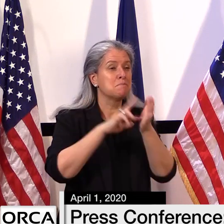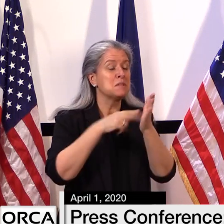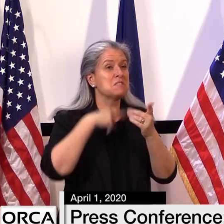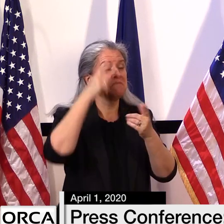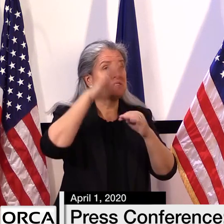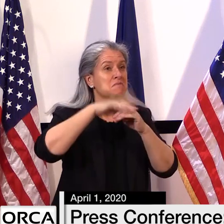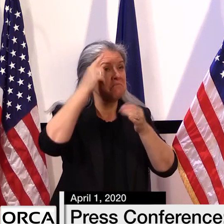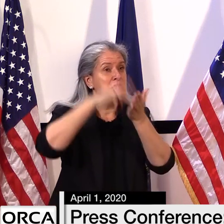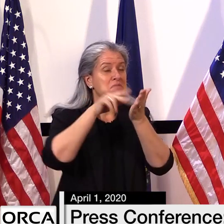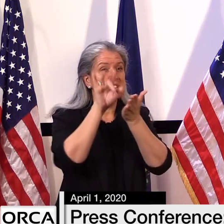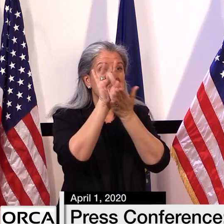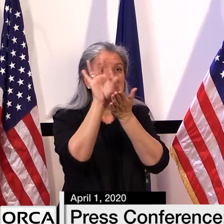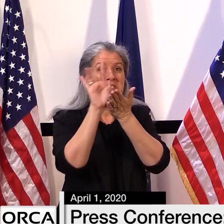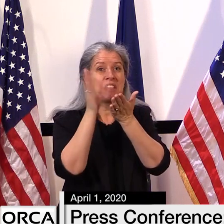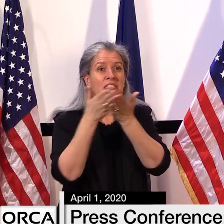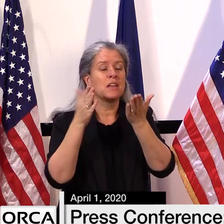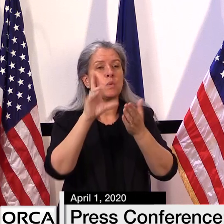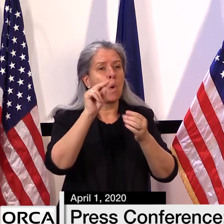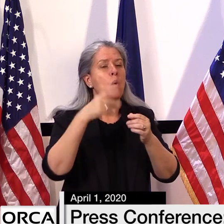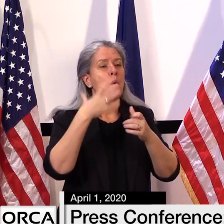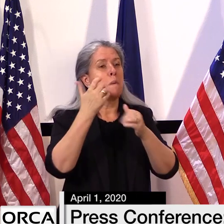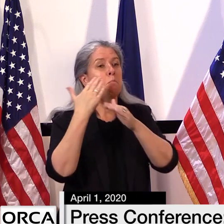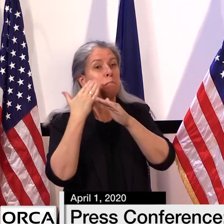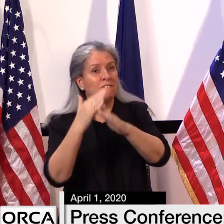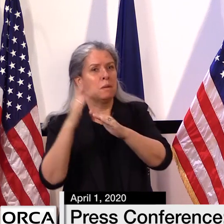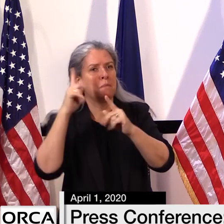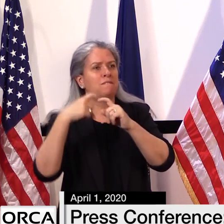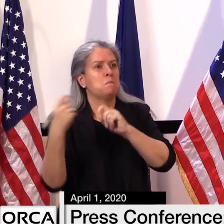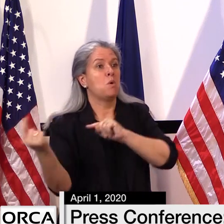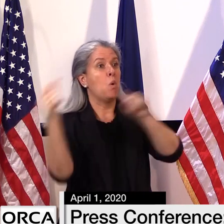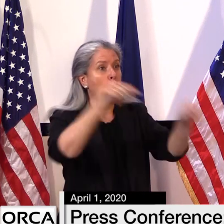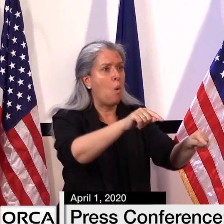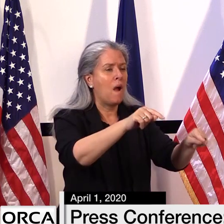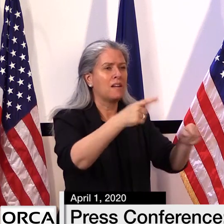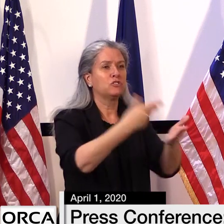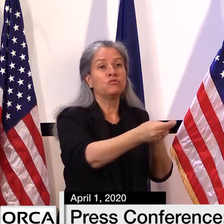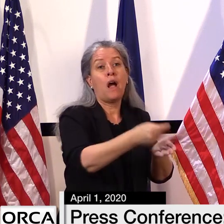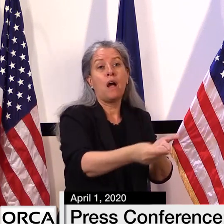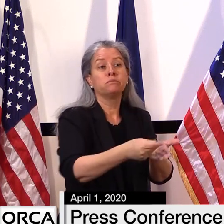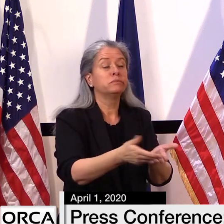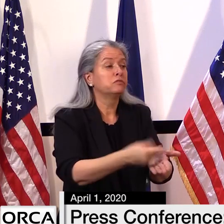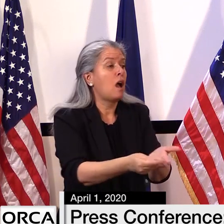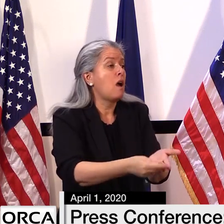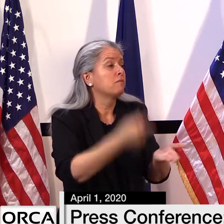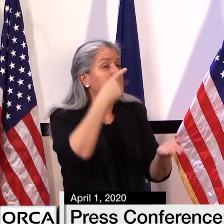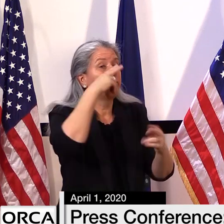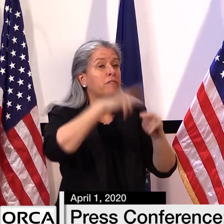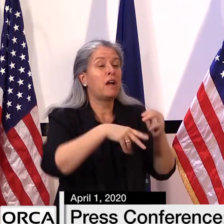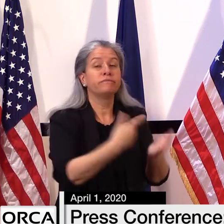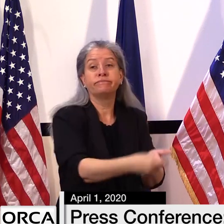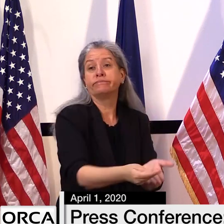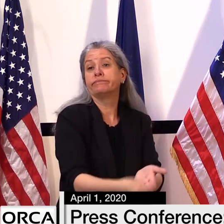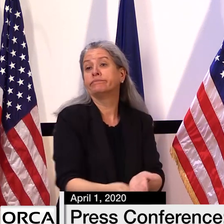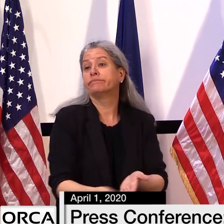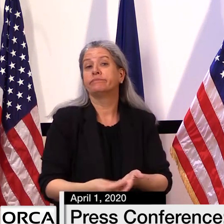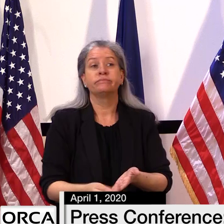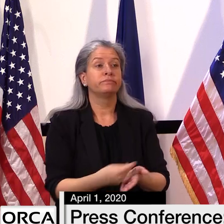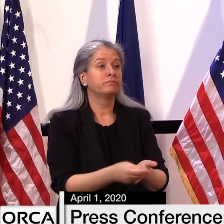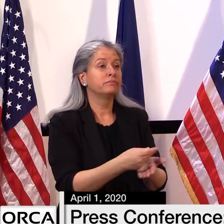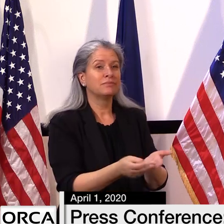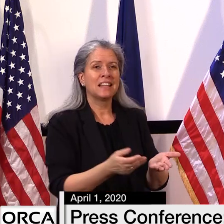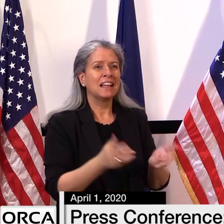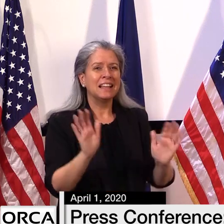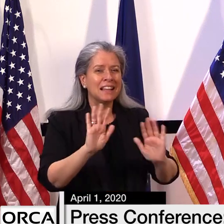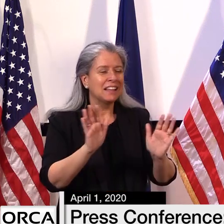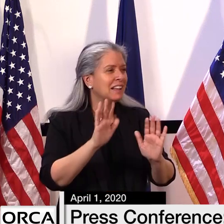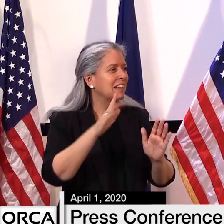We're trying to prevent people from going there in groups and masses just to shop for nothing they have to have at that point